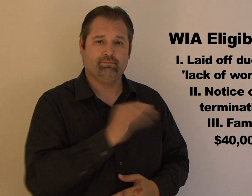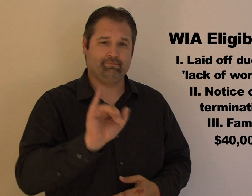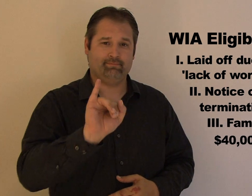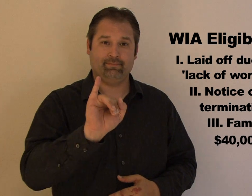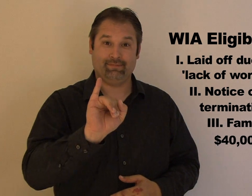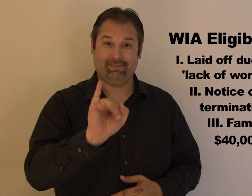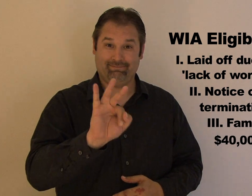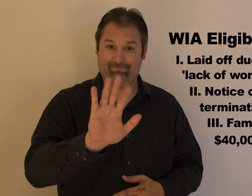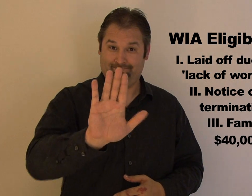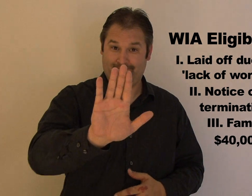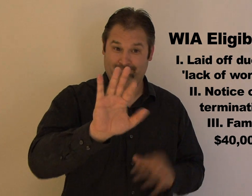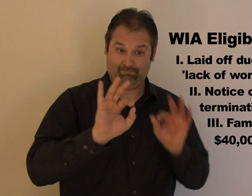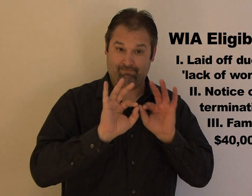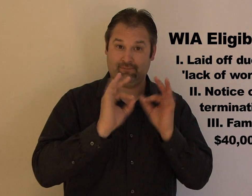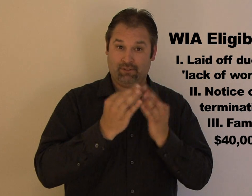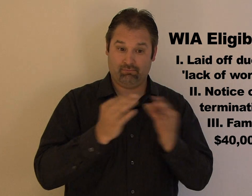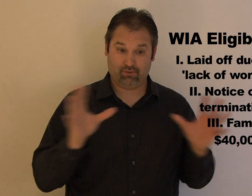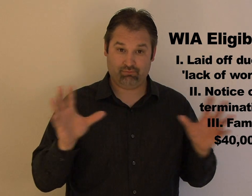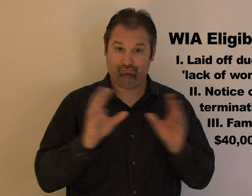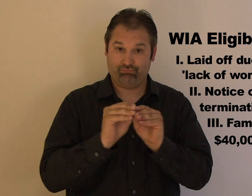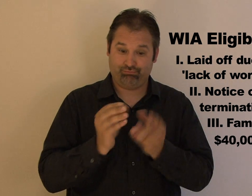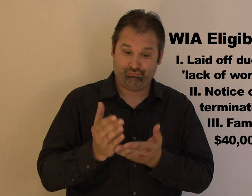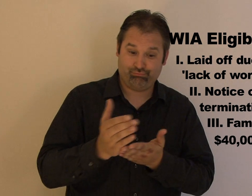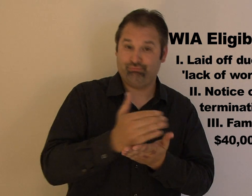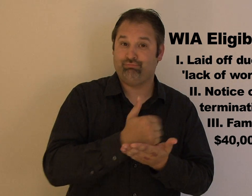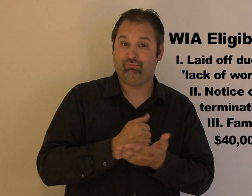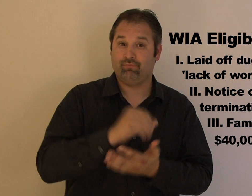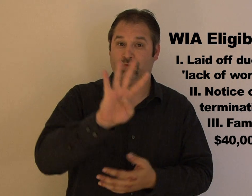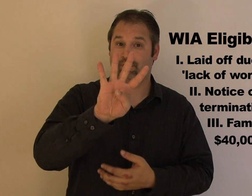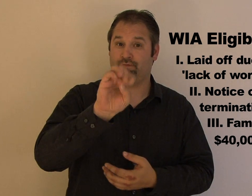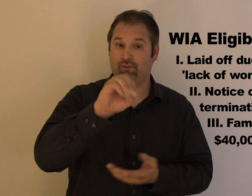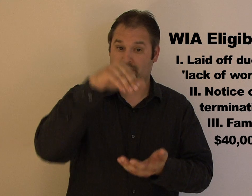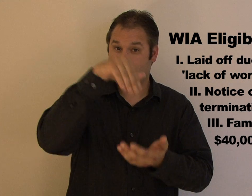And third, your family income is less than $40,000.